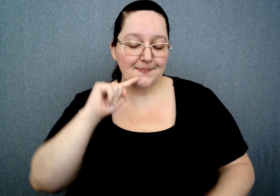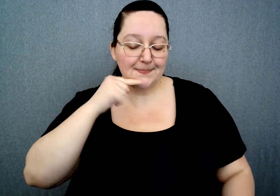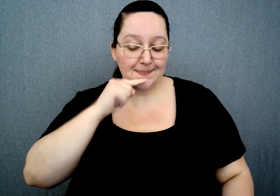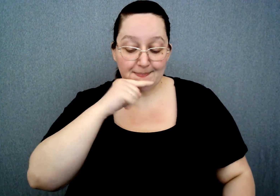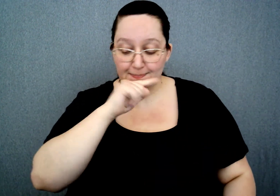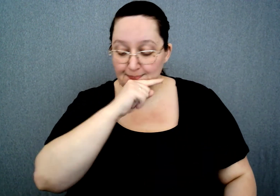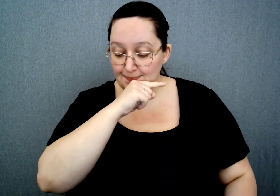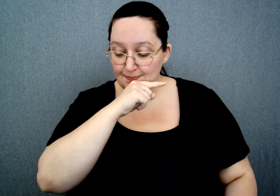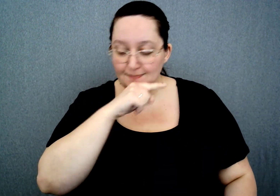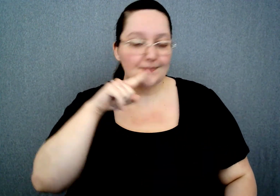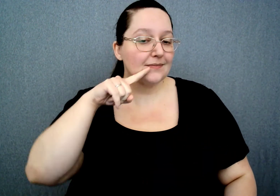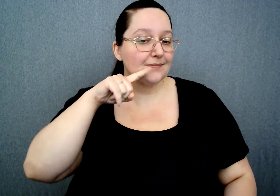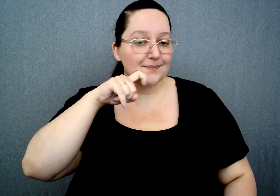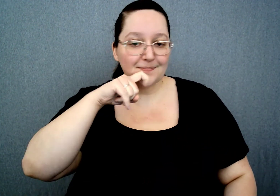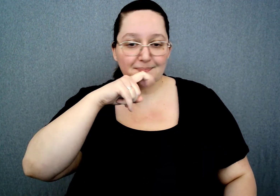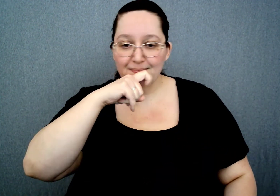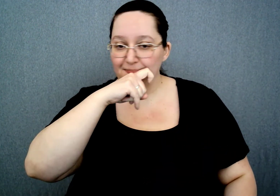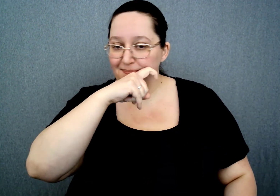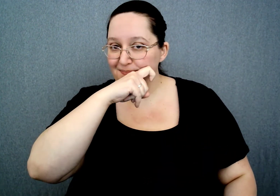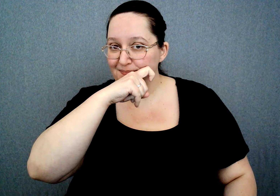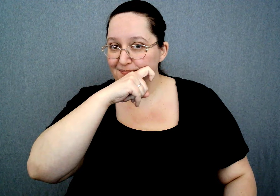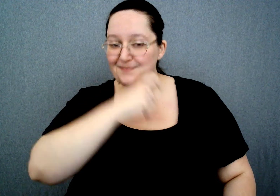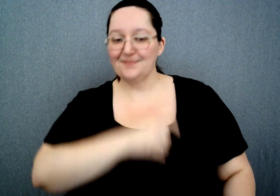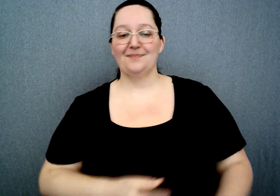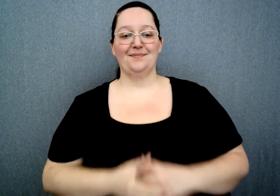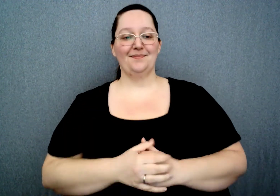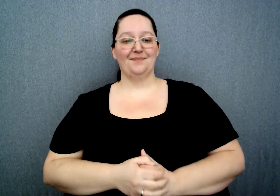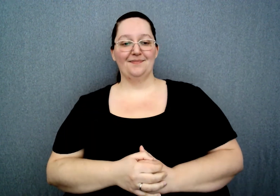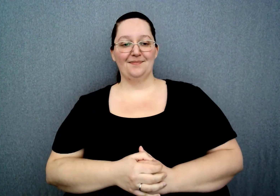It's the way I remember it, at least. Cereal and corn.